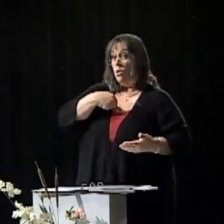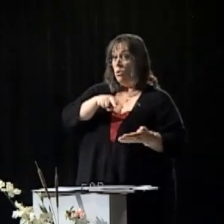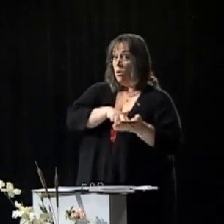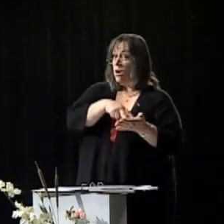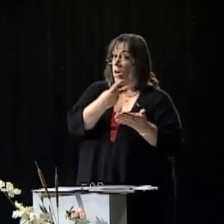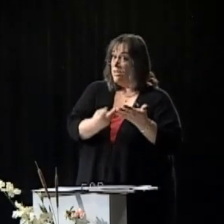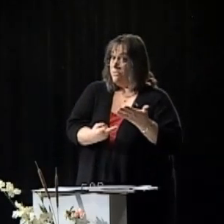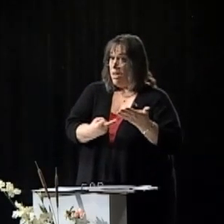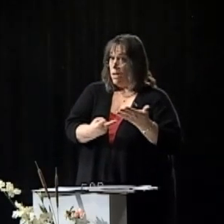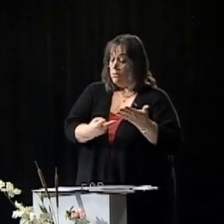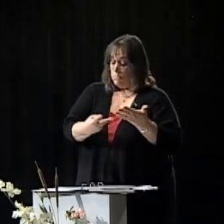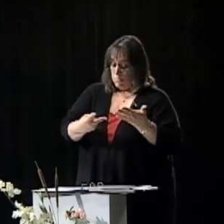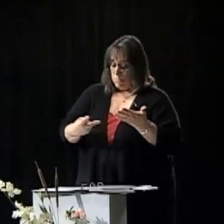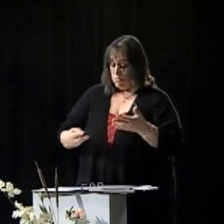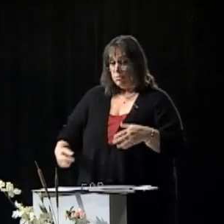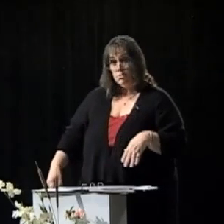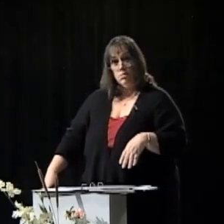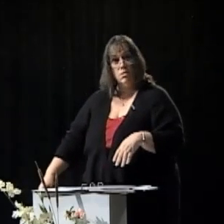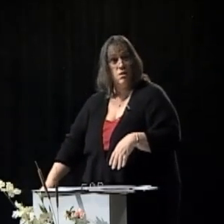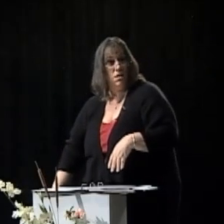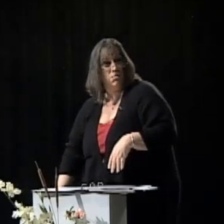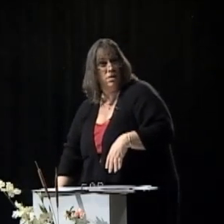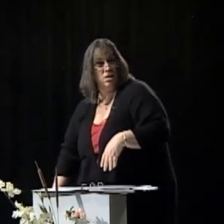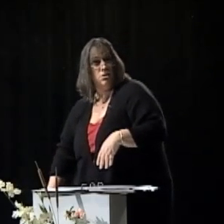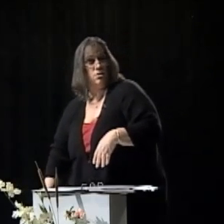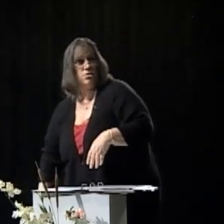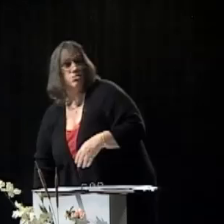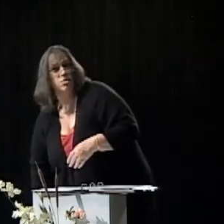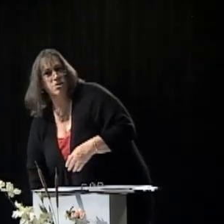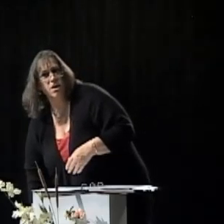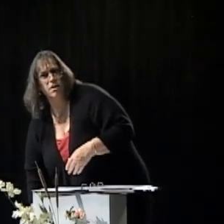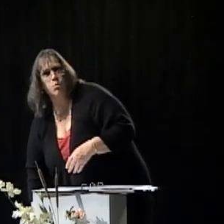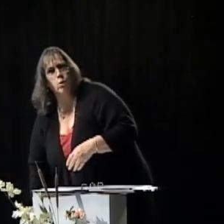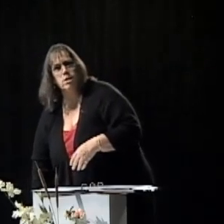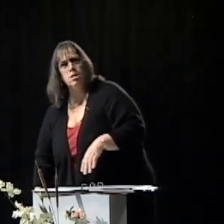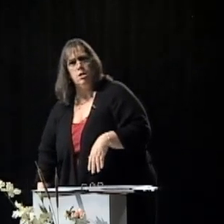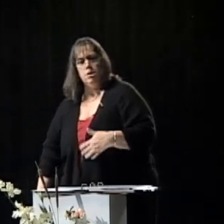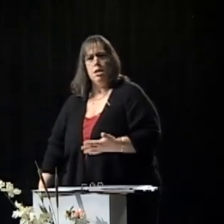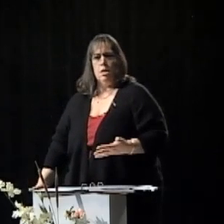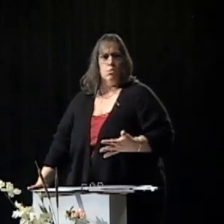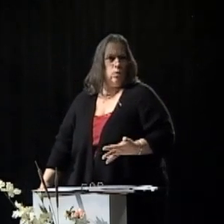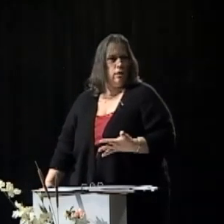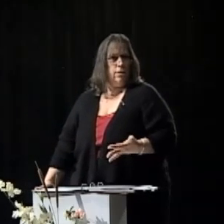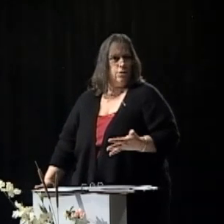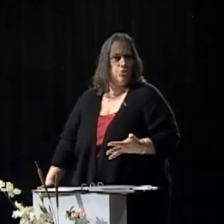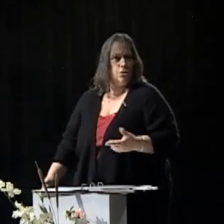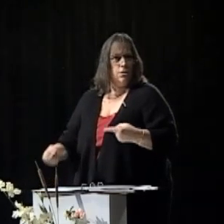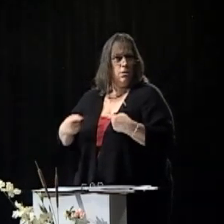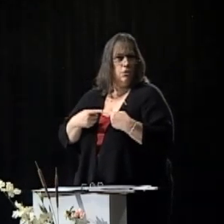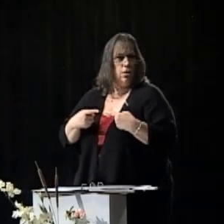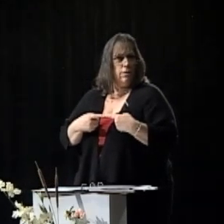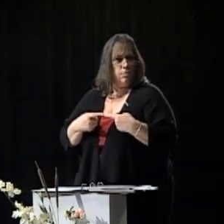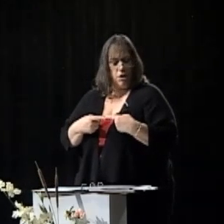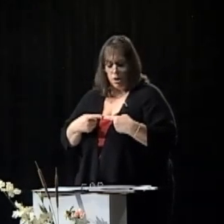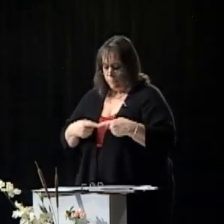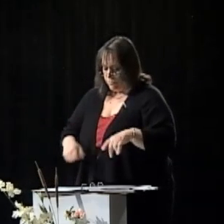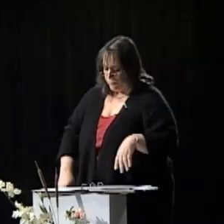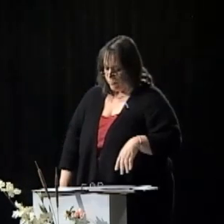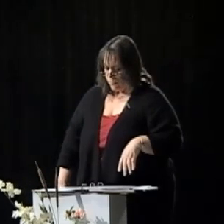Or I fell and my knee hurts. So you're just kind of pointing, you're indicating where it is you're having pain.